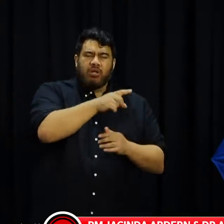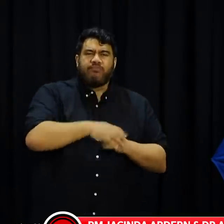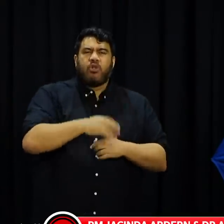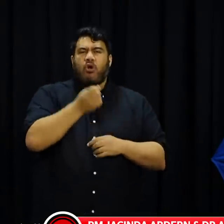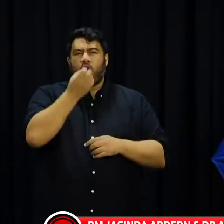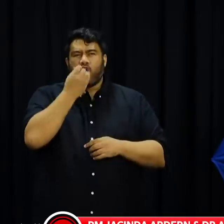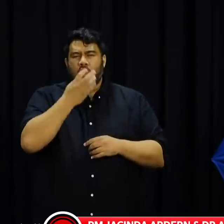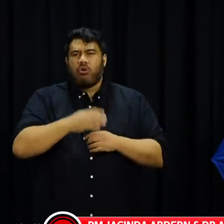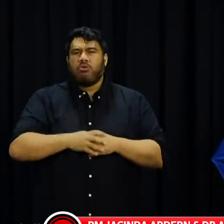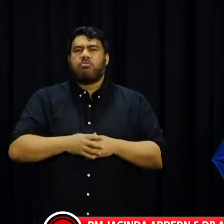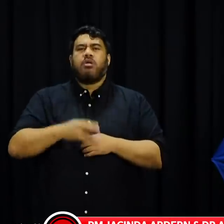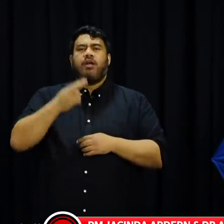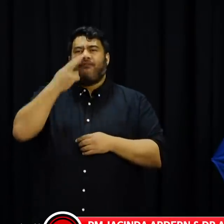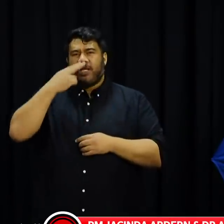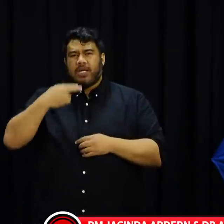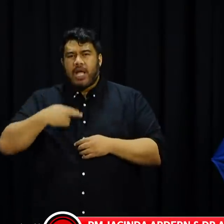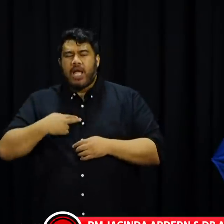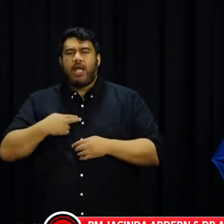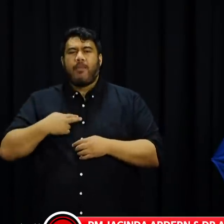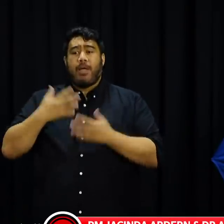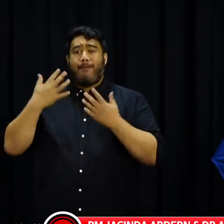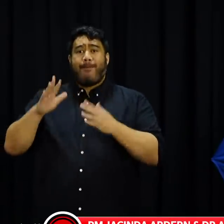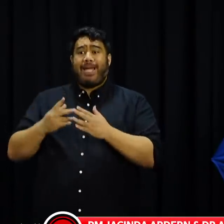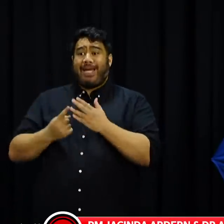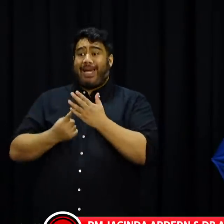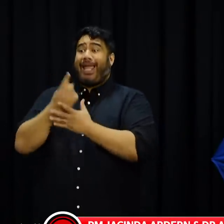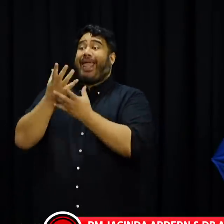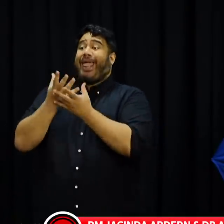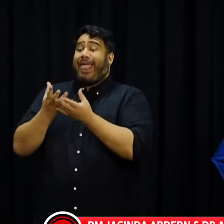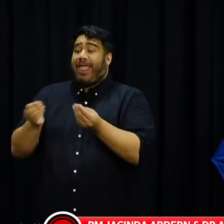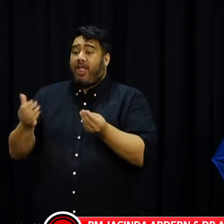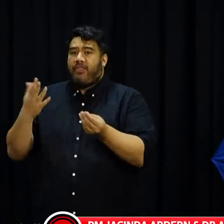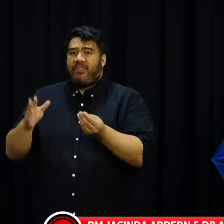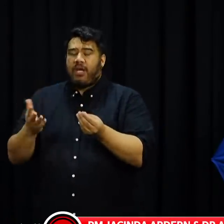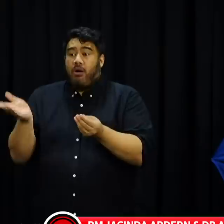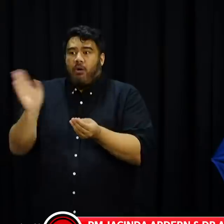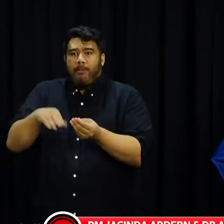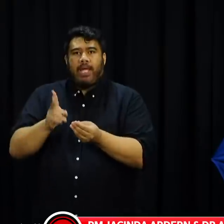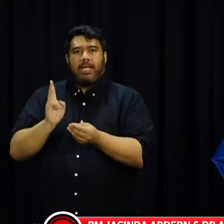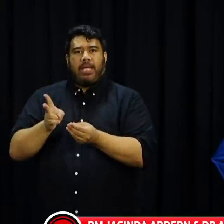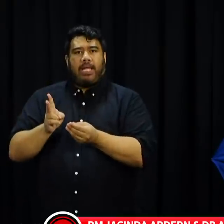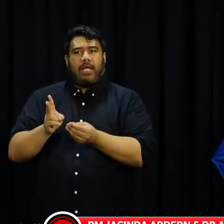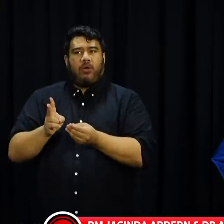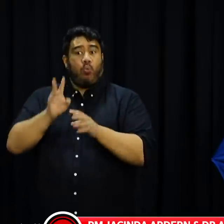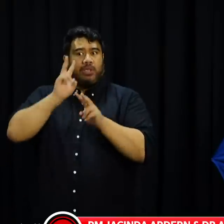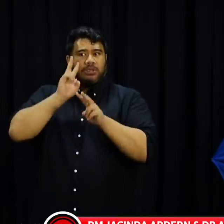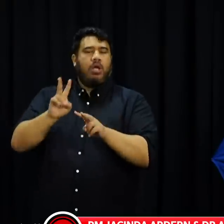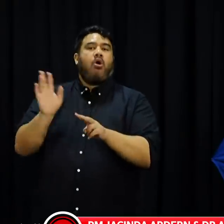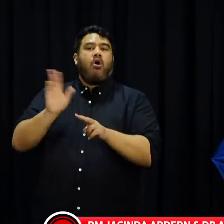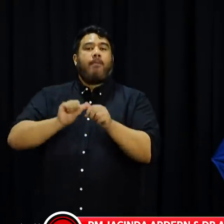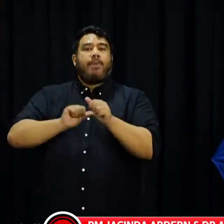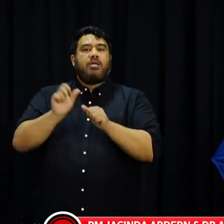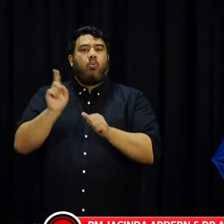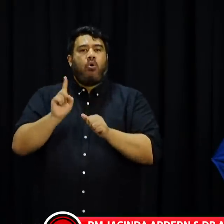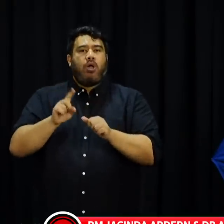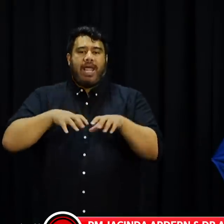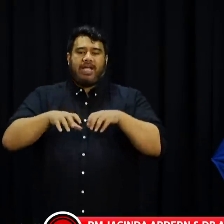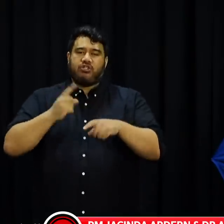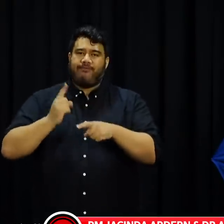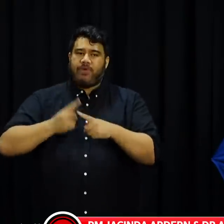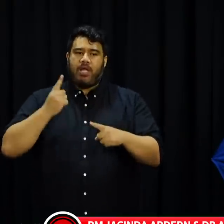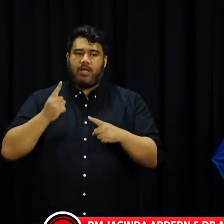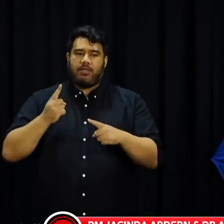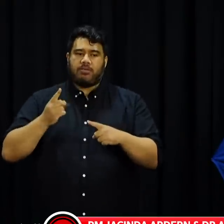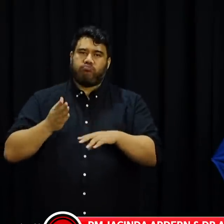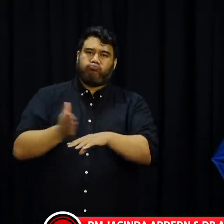Vietnam, where a resurgence occurs, that it is incredibly important to act early. Where the